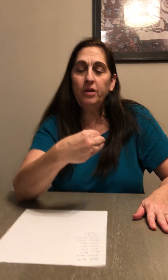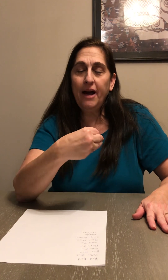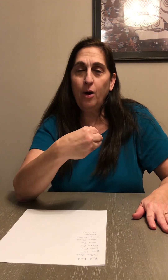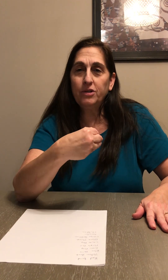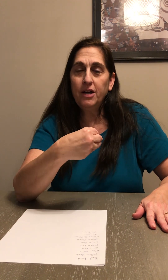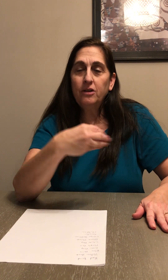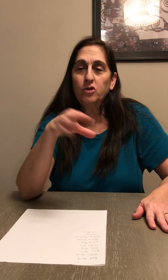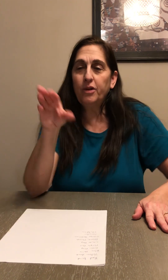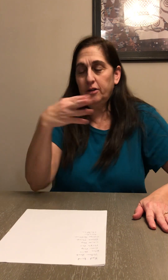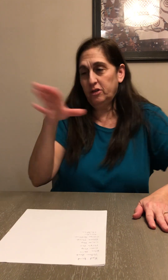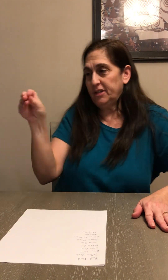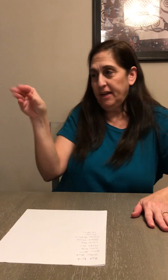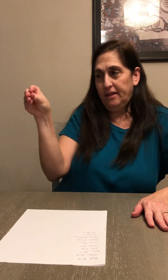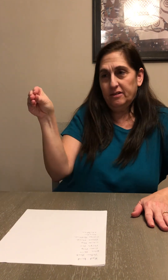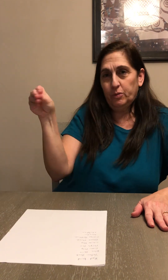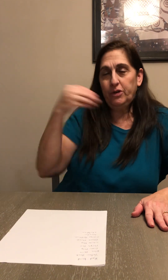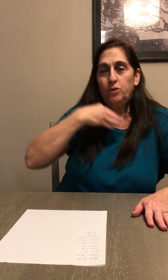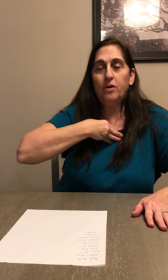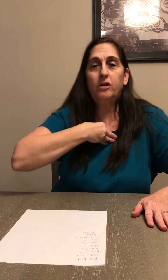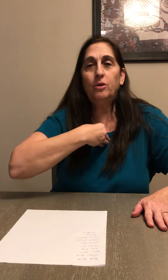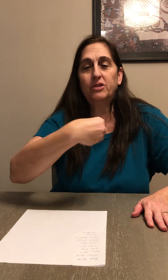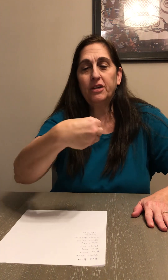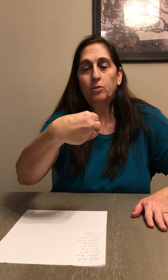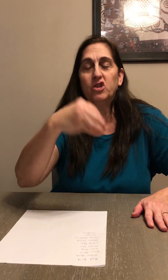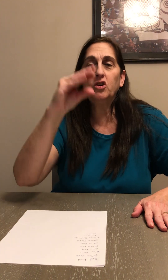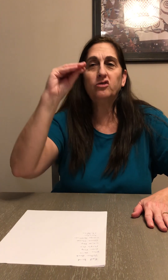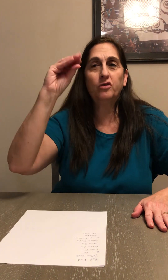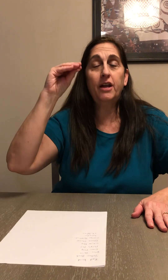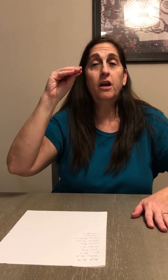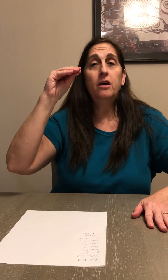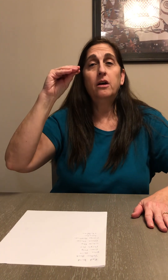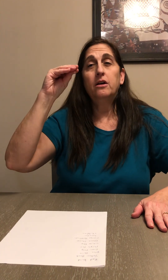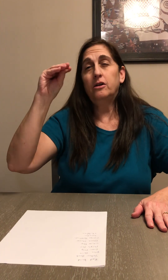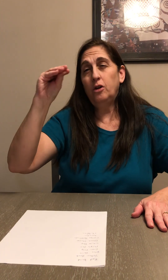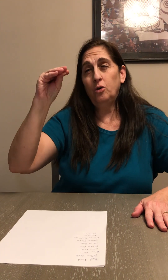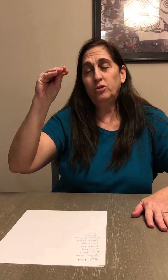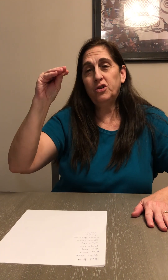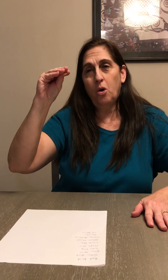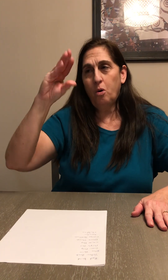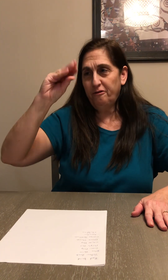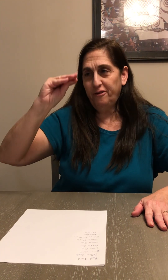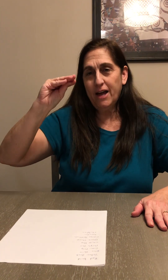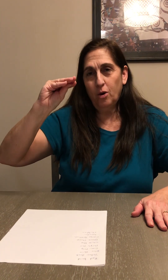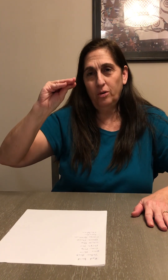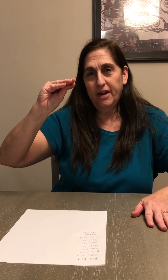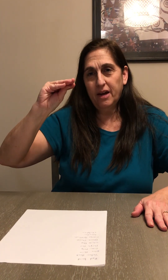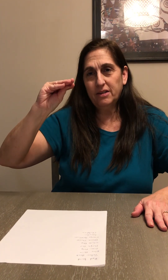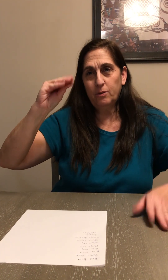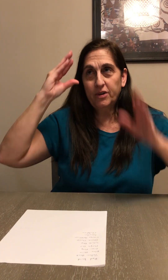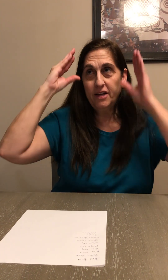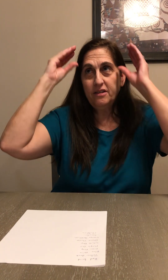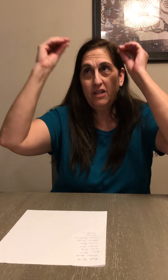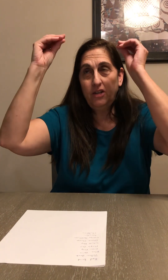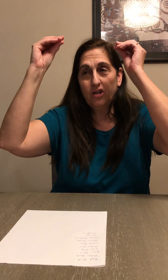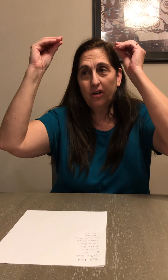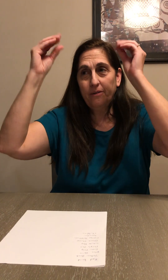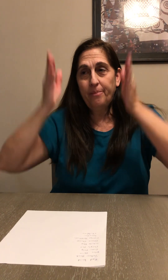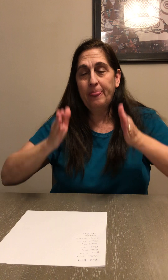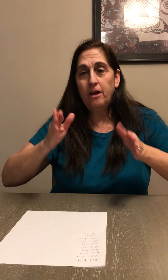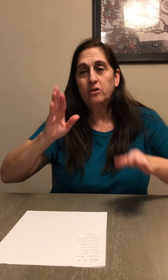out so that it looks like this when you close it, which is also that closed O or flat O, like I said when I did teacher. So